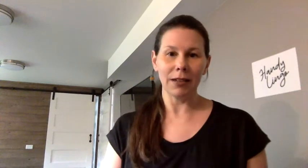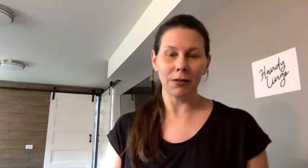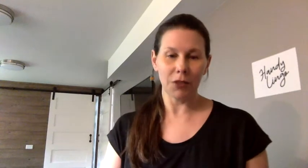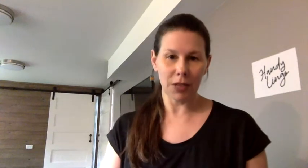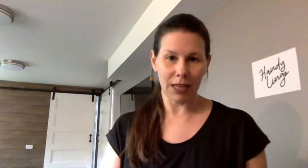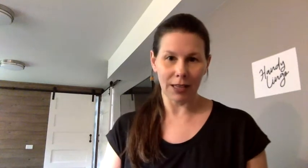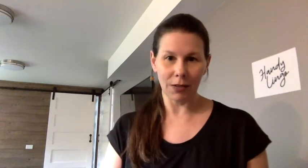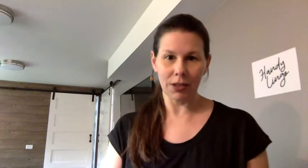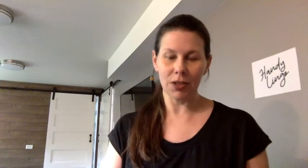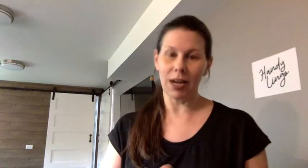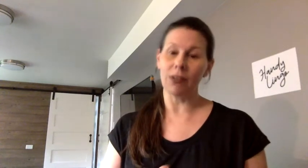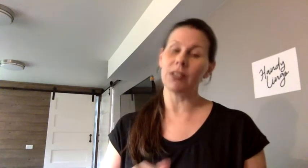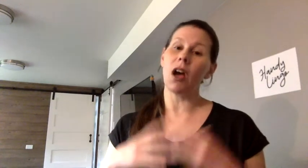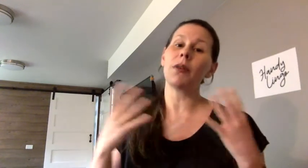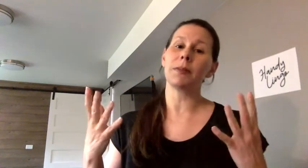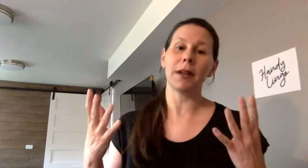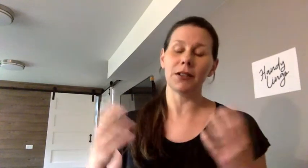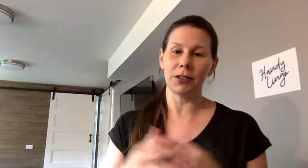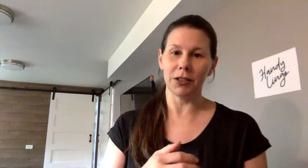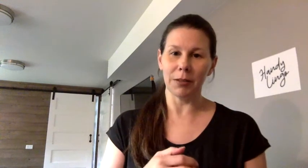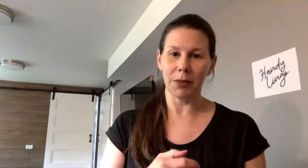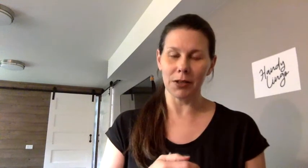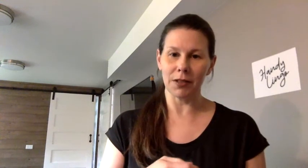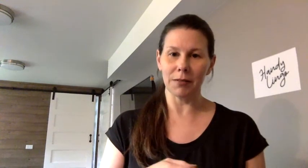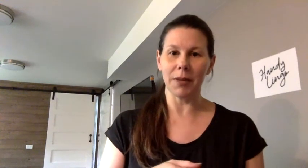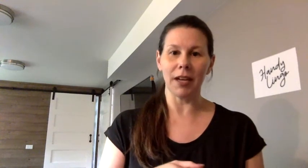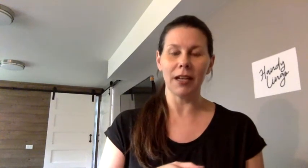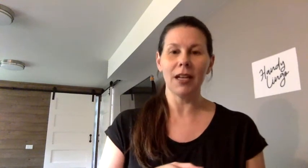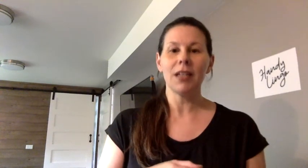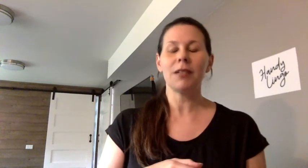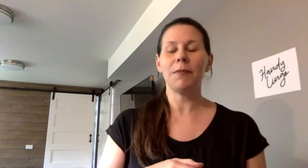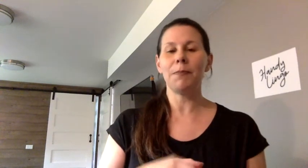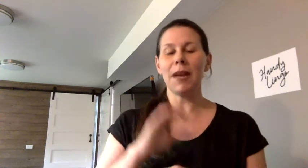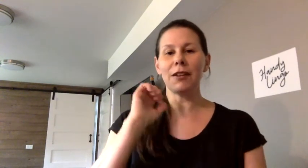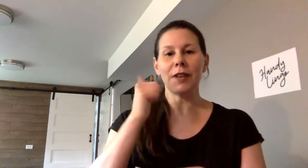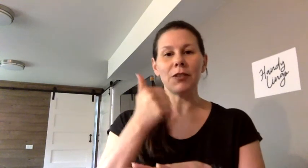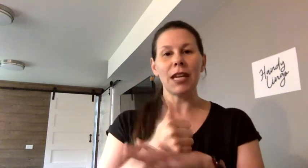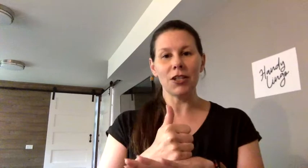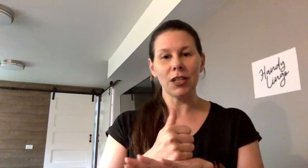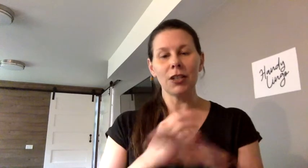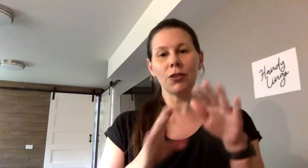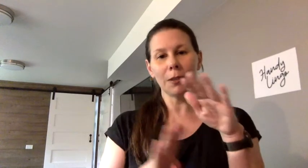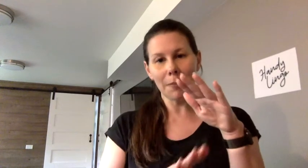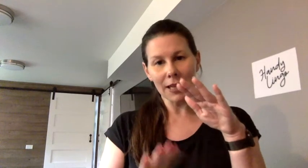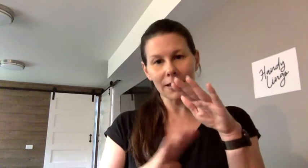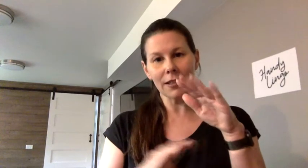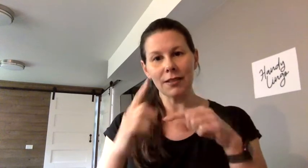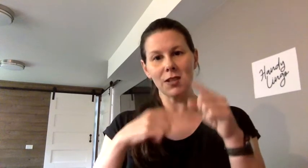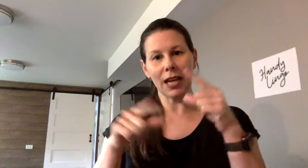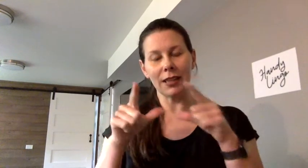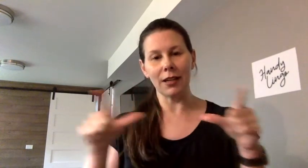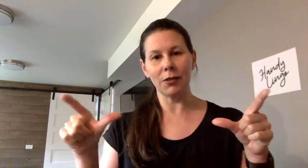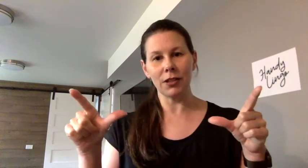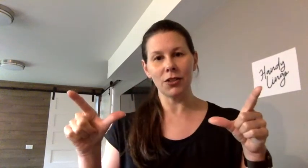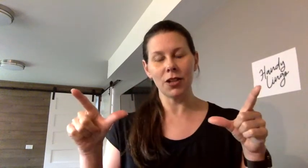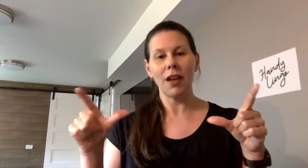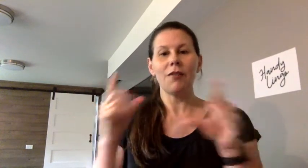for sign language. Now, it's always better to learn in person, but to make a foundation and learn the basics of sign language,